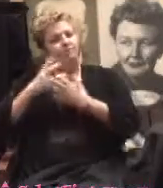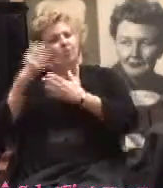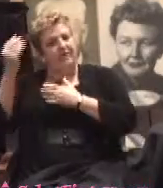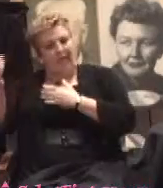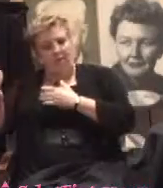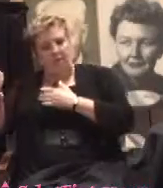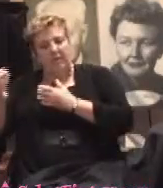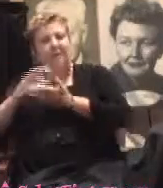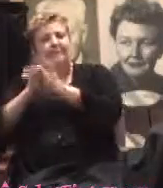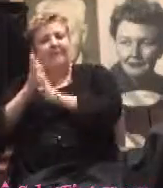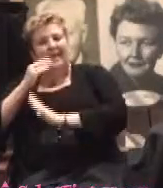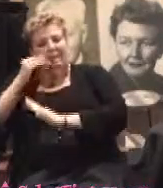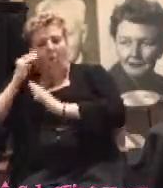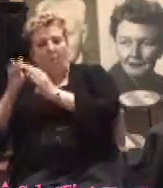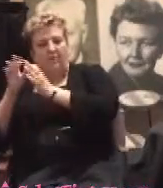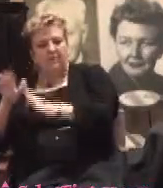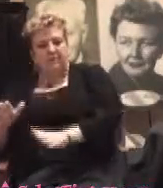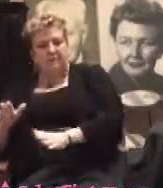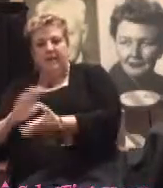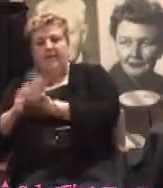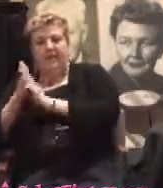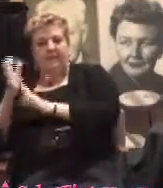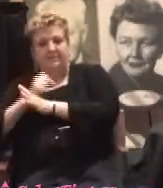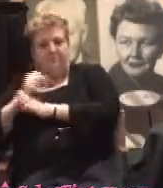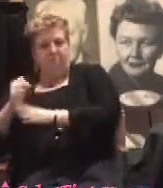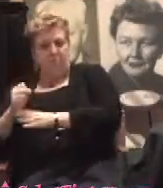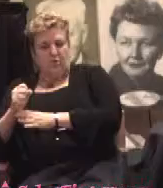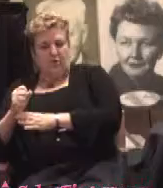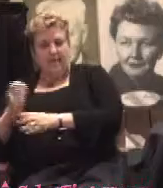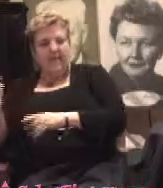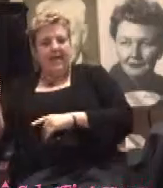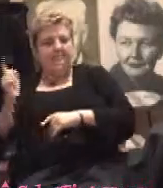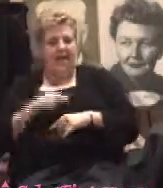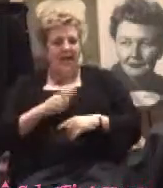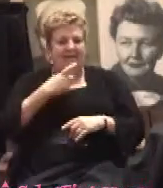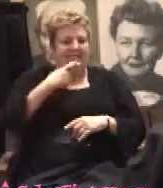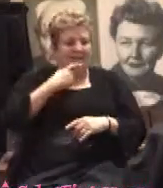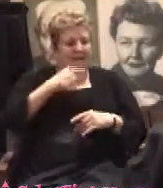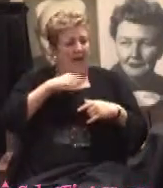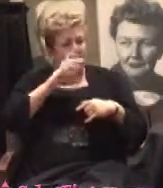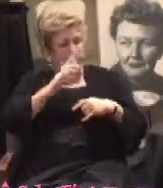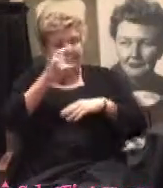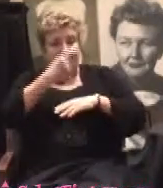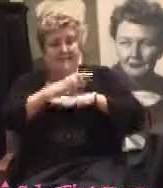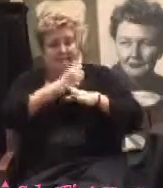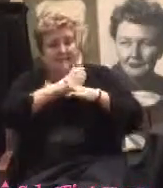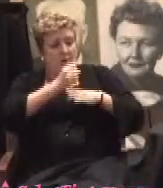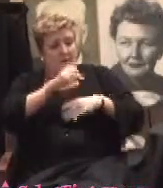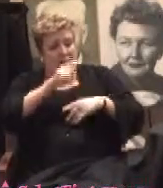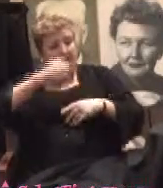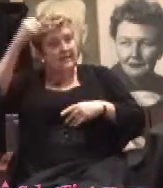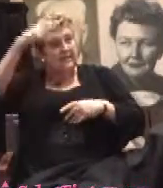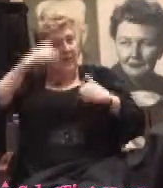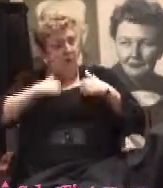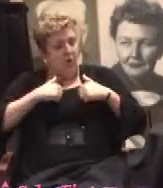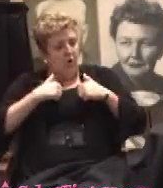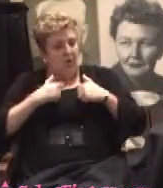got sober, and he just came by and said, I've got 60 days sober, I need to take a shower. And they said, if you've got 60 days sober, you can live